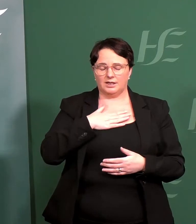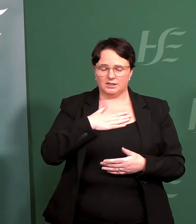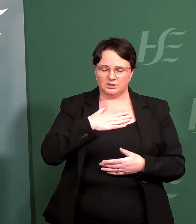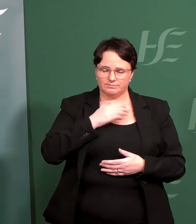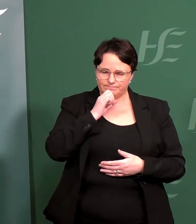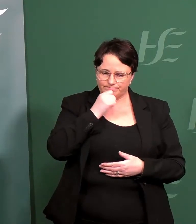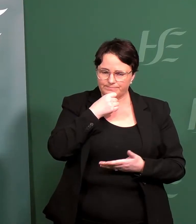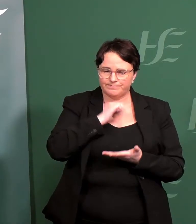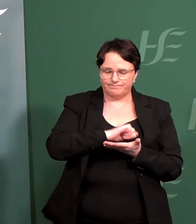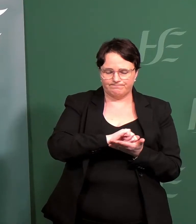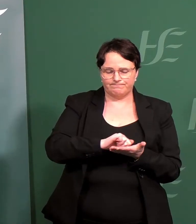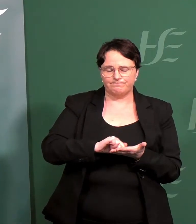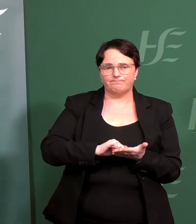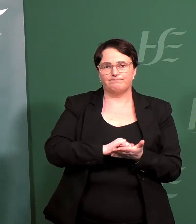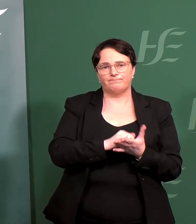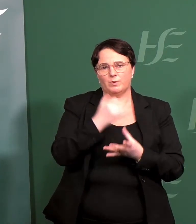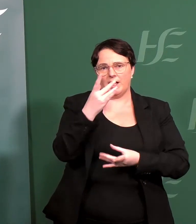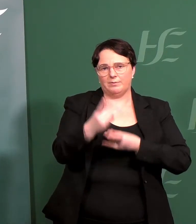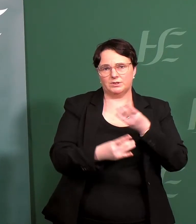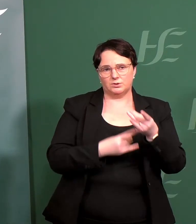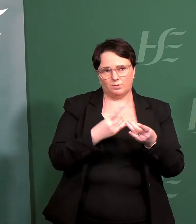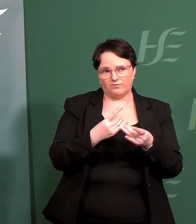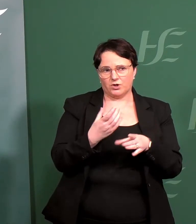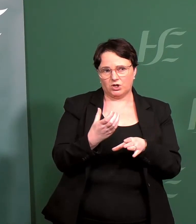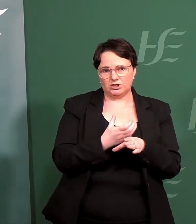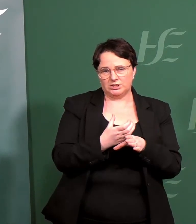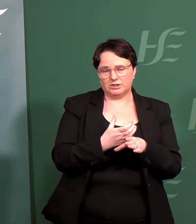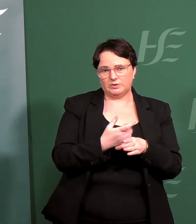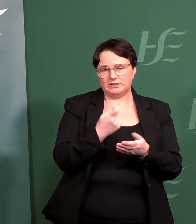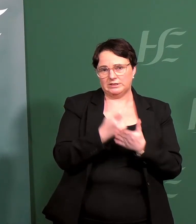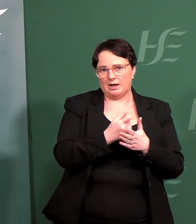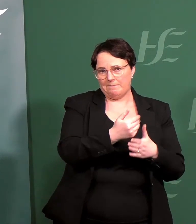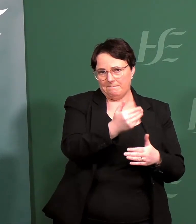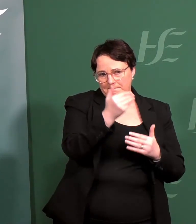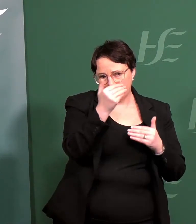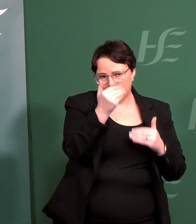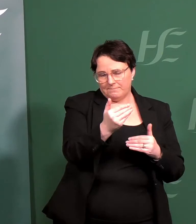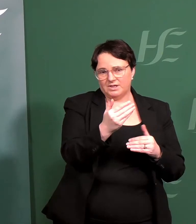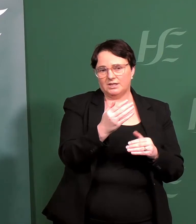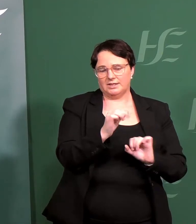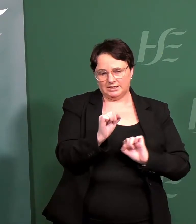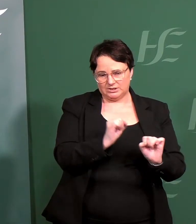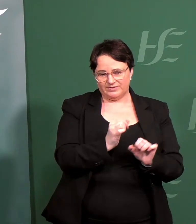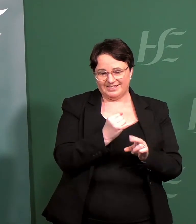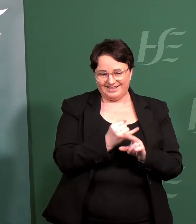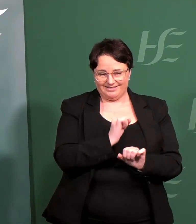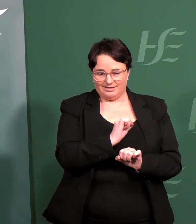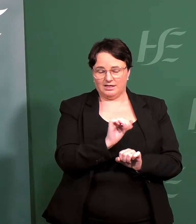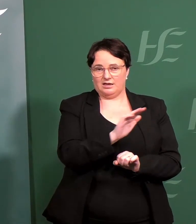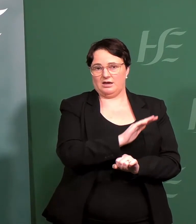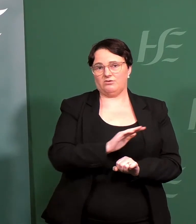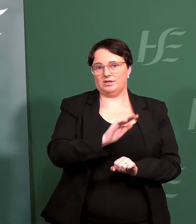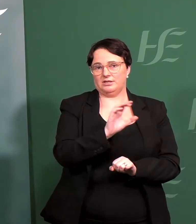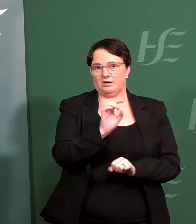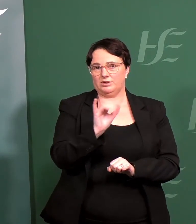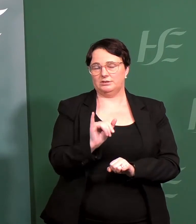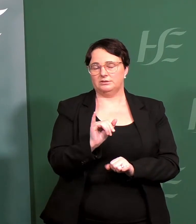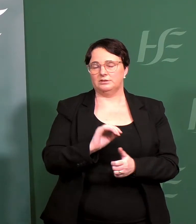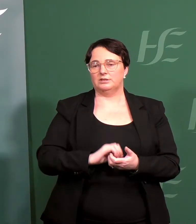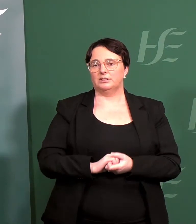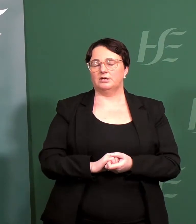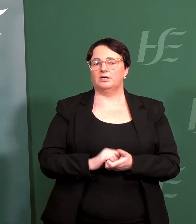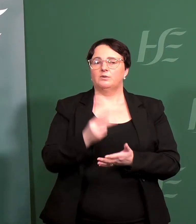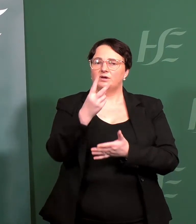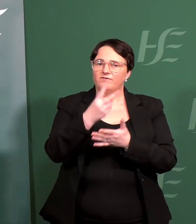apologise for what happened over a sustained period of time in this service, in this area. We do value the